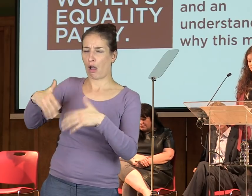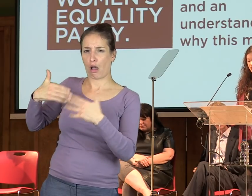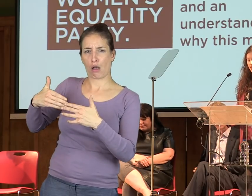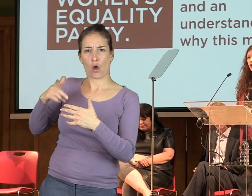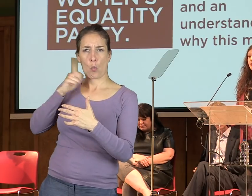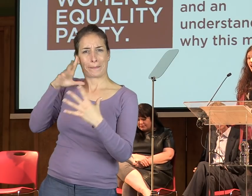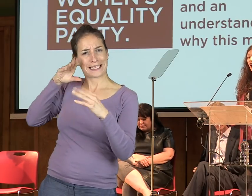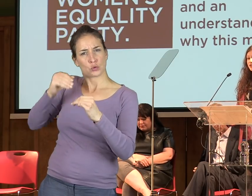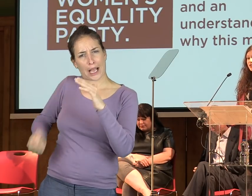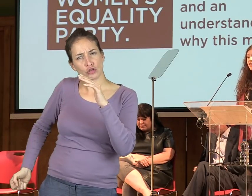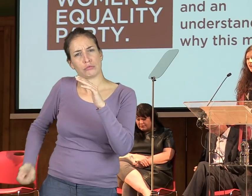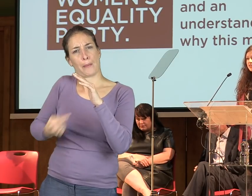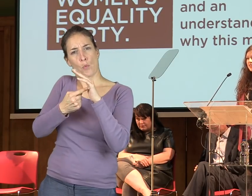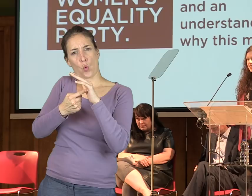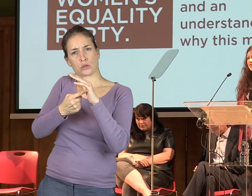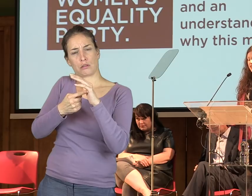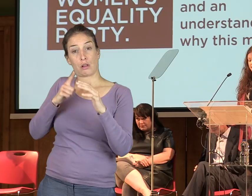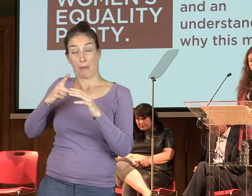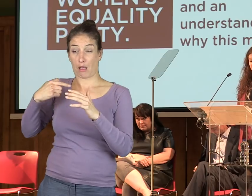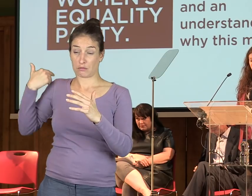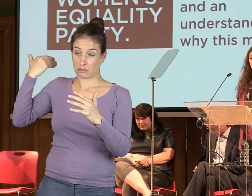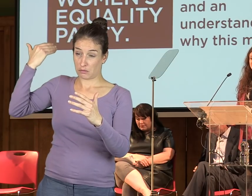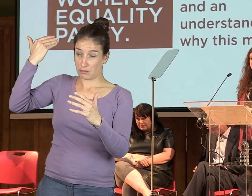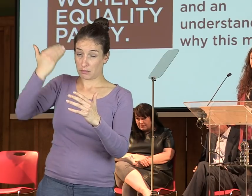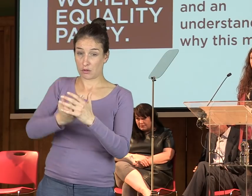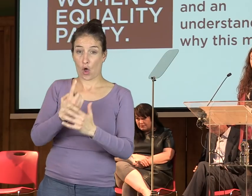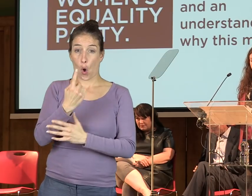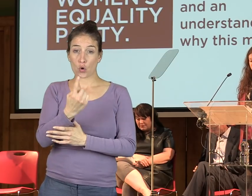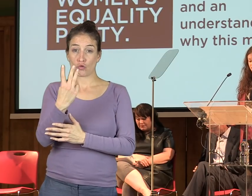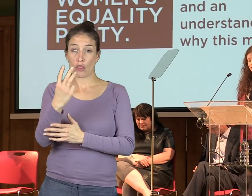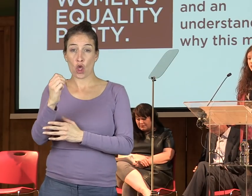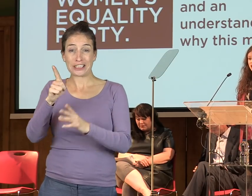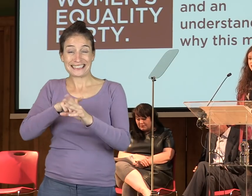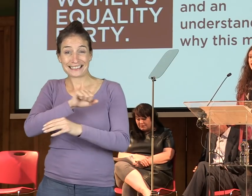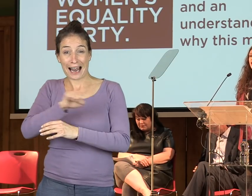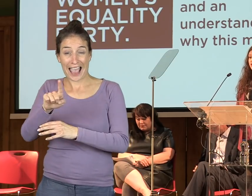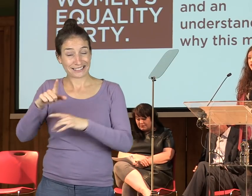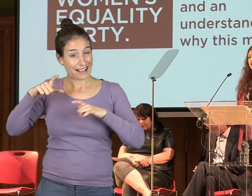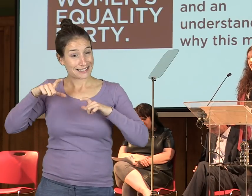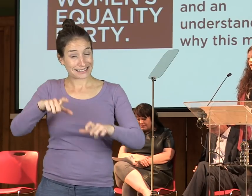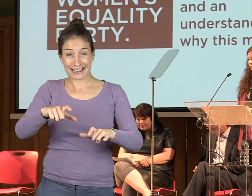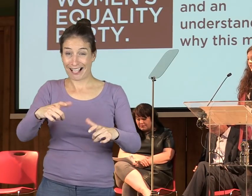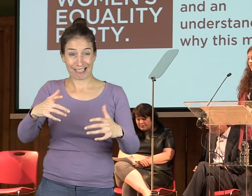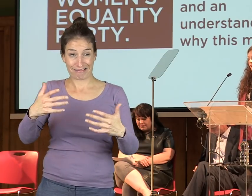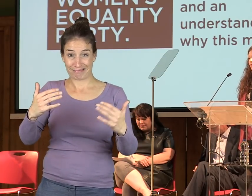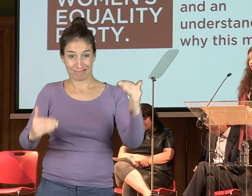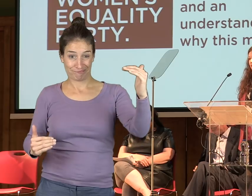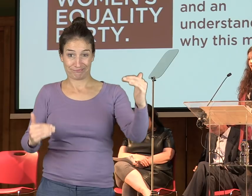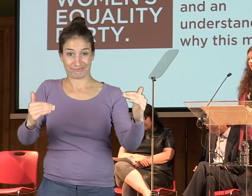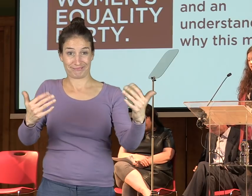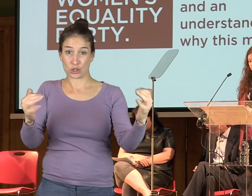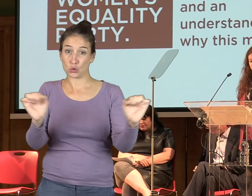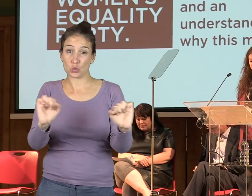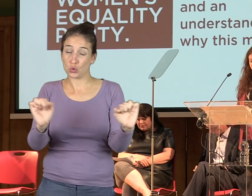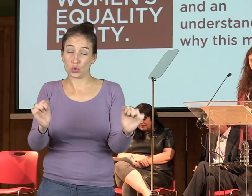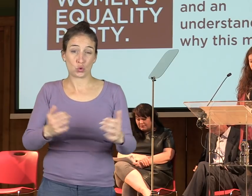education. But 130 years later, we still have work to do to achieve true gender equality in